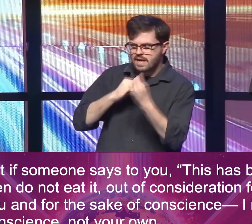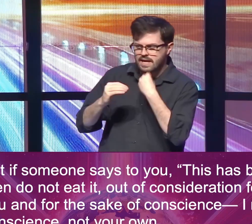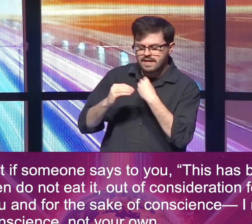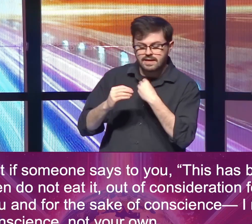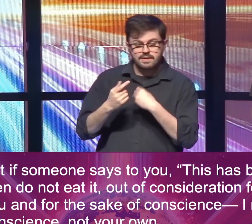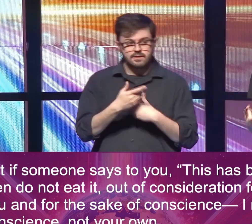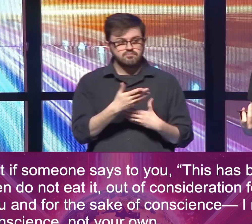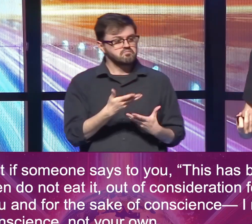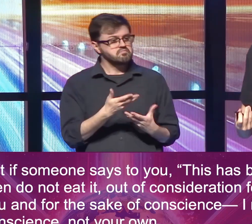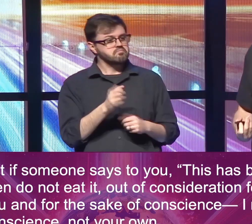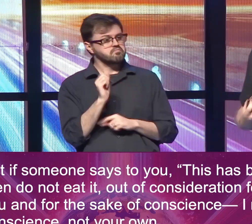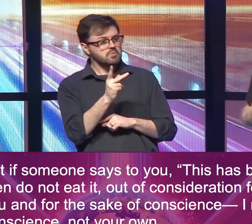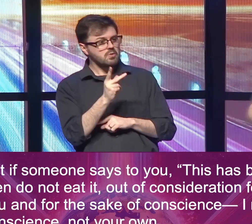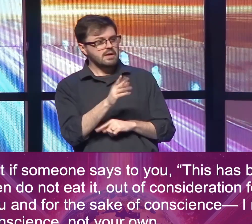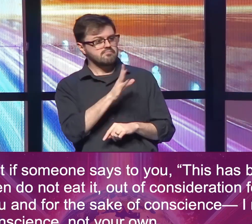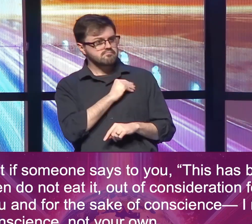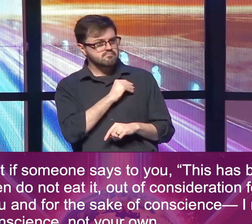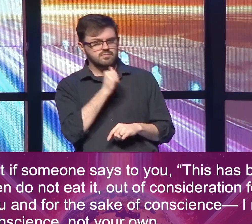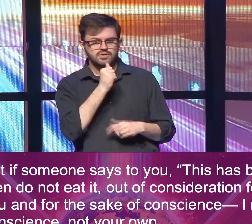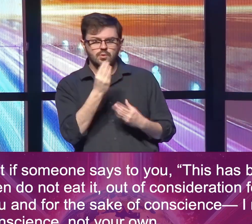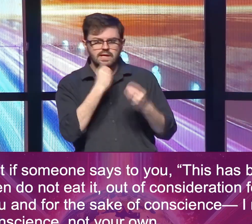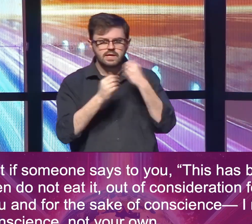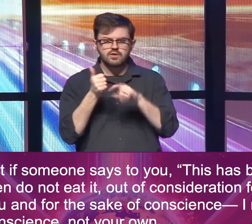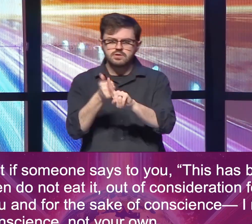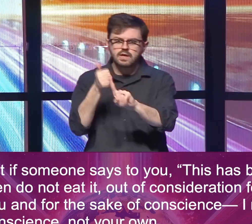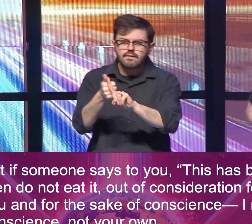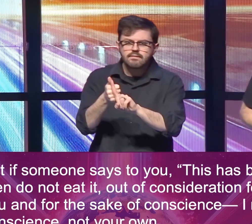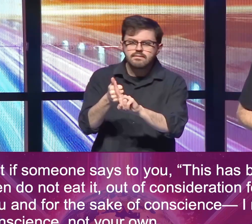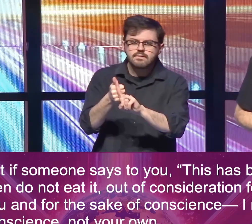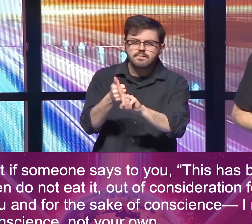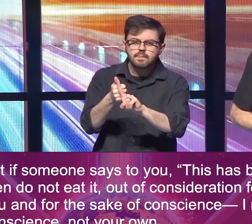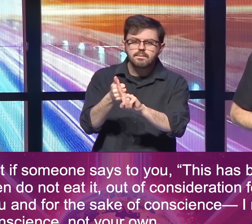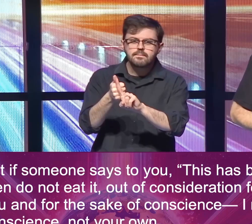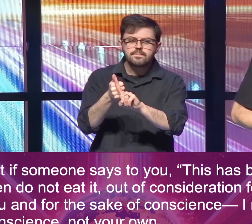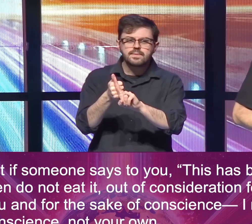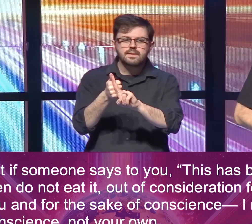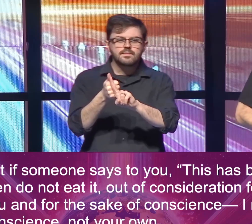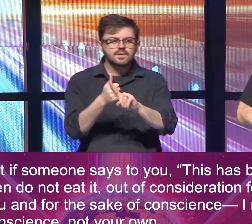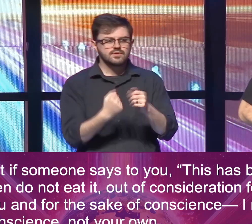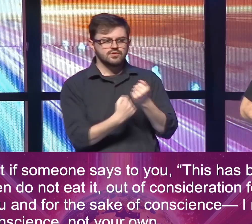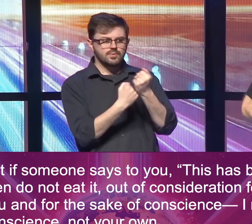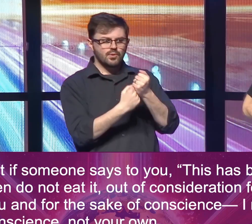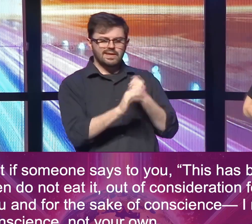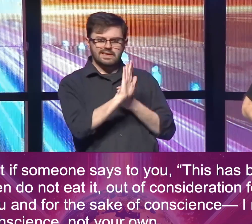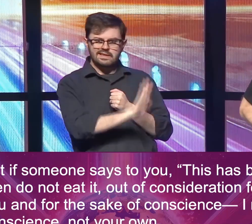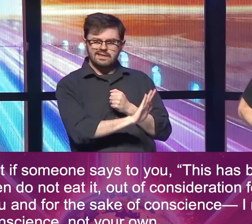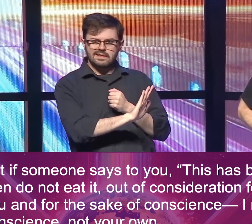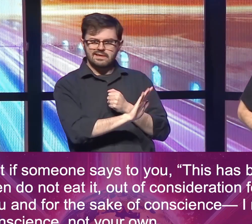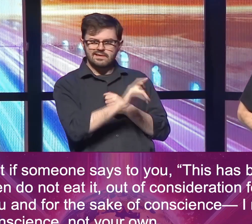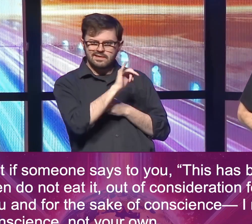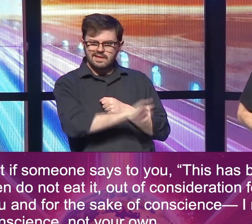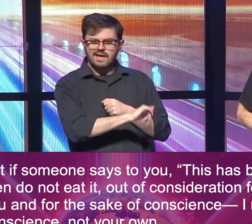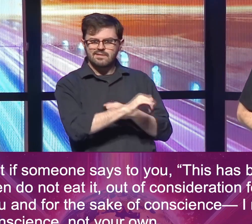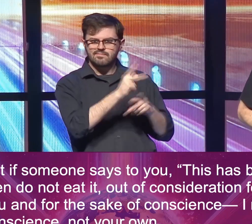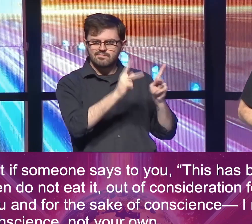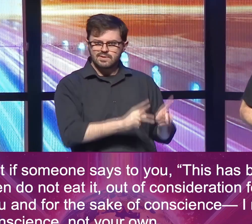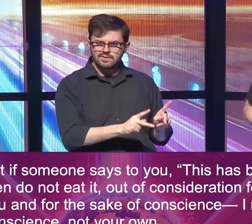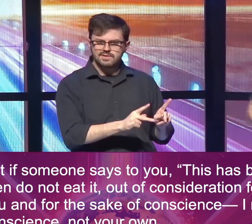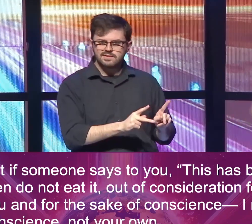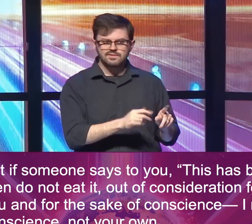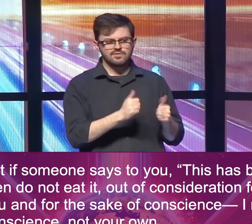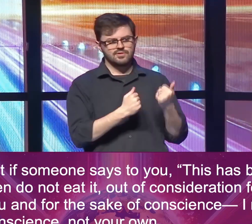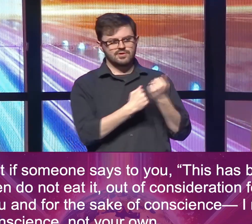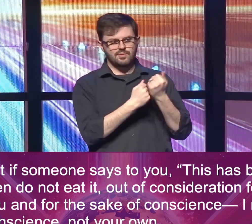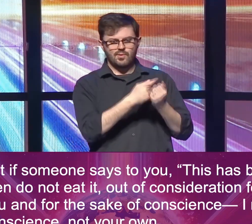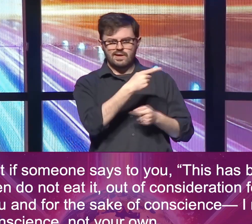eat it out of consideration for the one who informed you and for the sake of conscience. And he says, I mean their conscience, not yours. That you're just